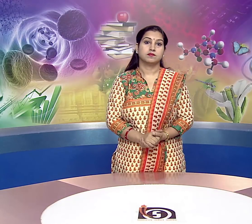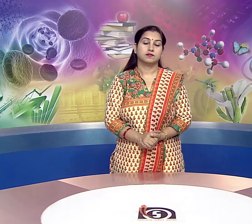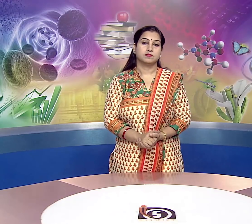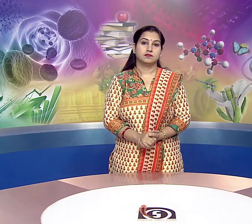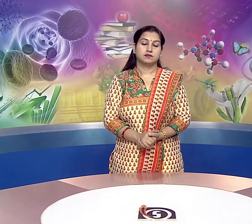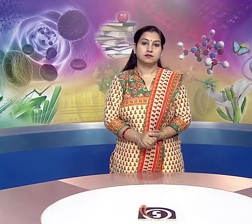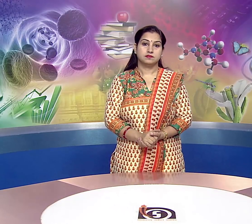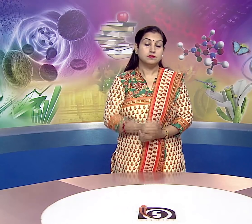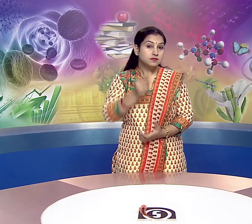he finds